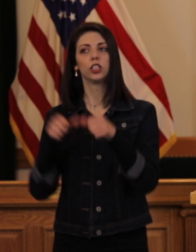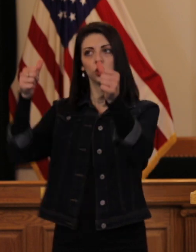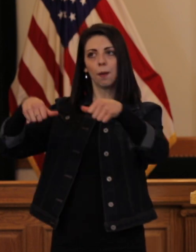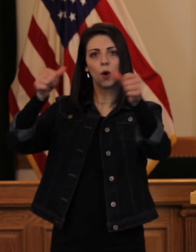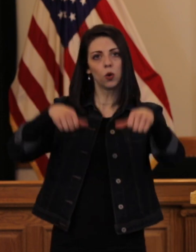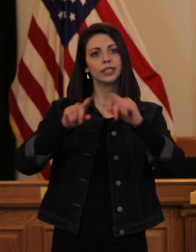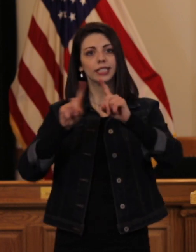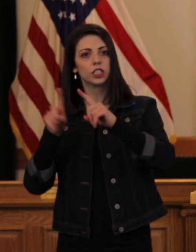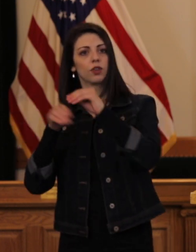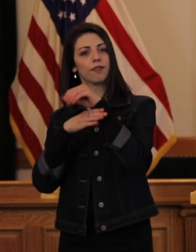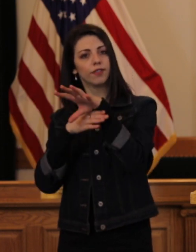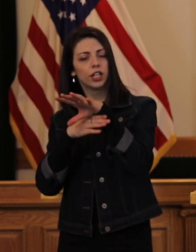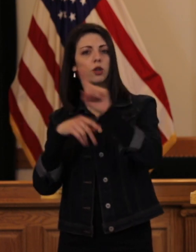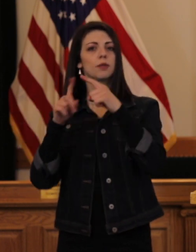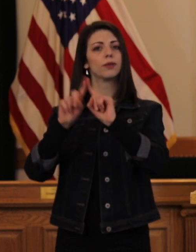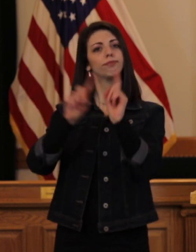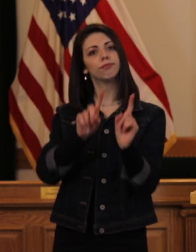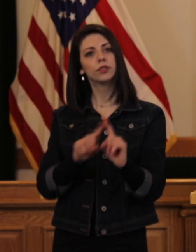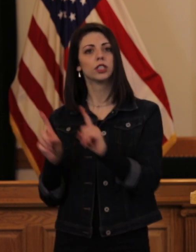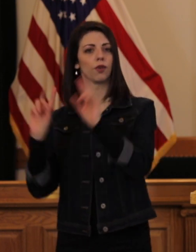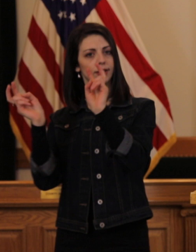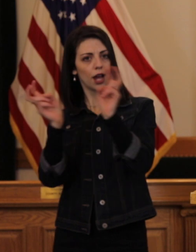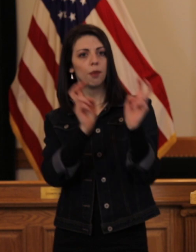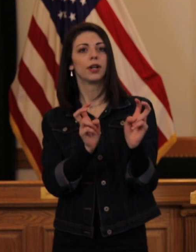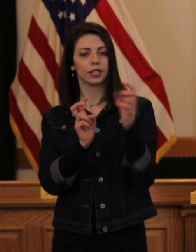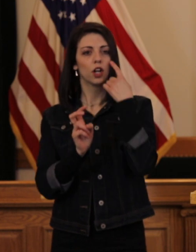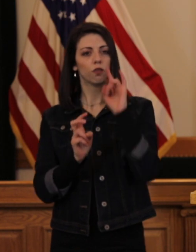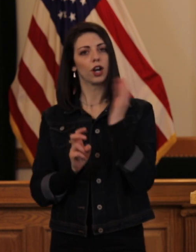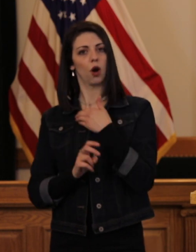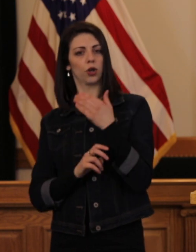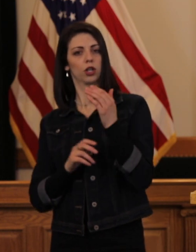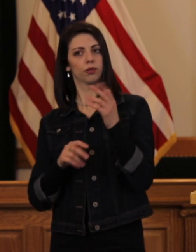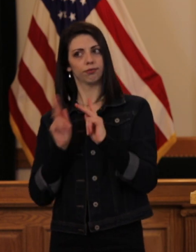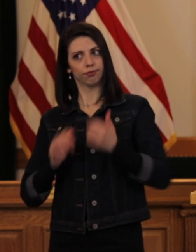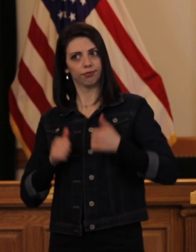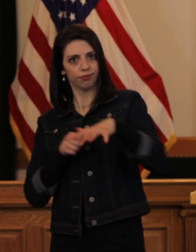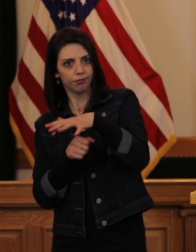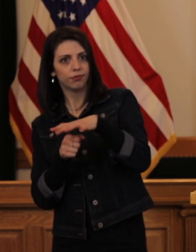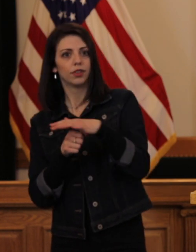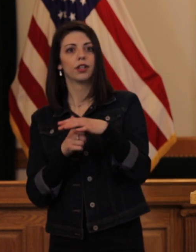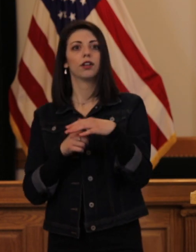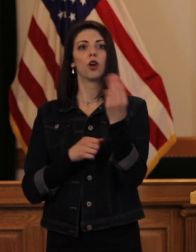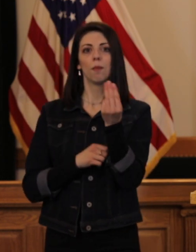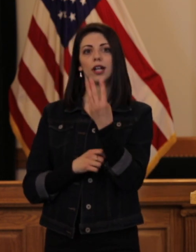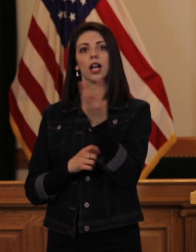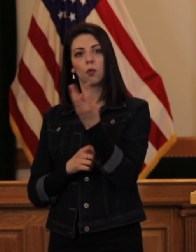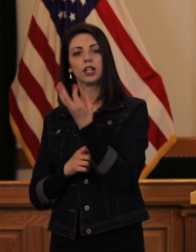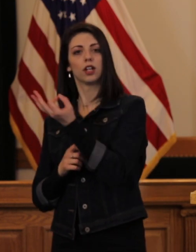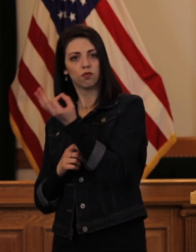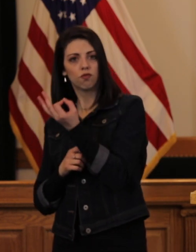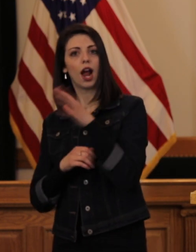videos covering current topics and services for Oswego County residents on Monday, Wednesday, and Friday afternoons, and more frequently as